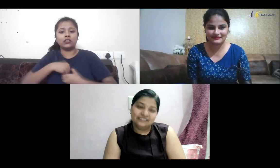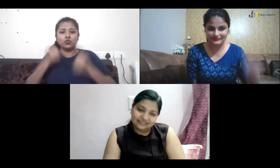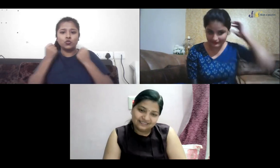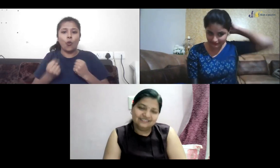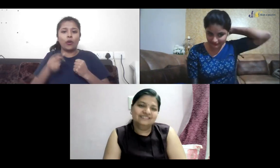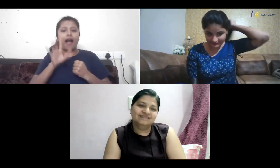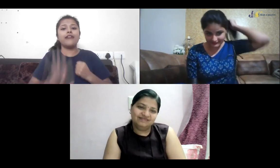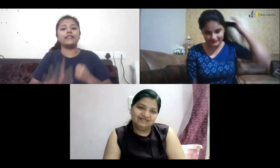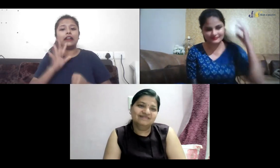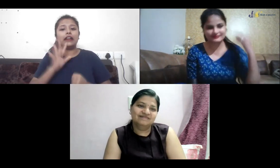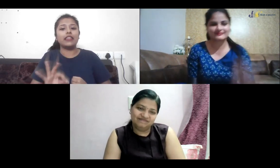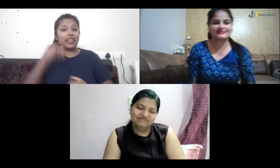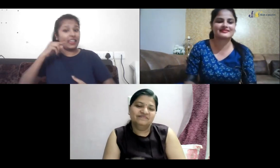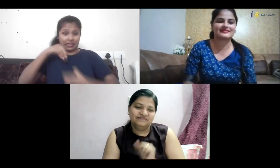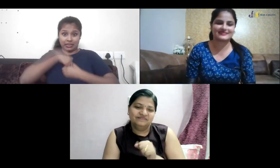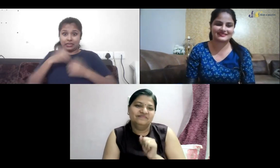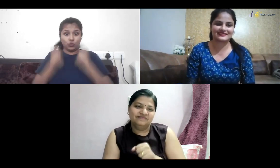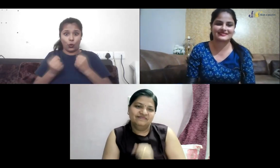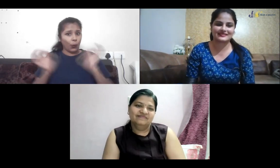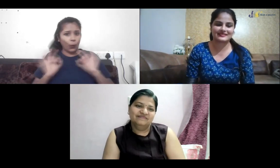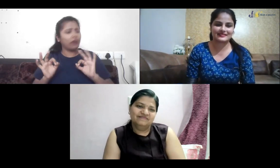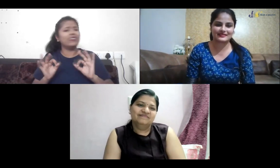you. So yeah, you have to be strong with your points. You